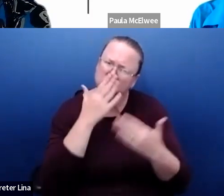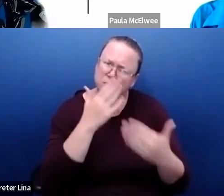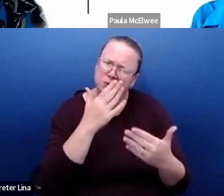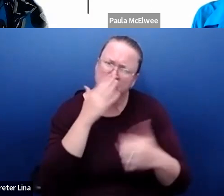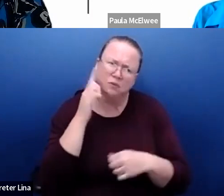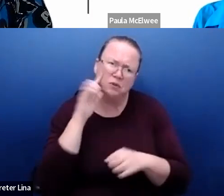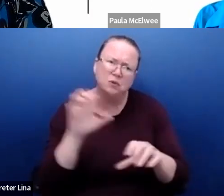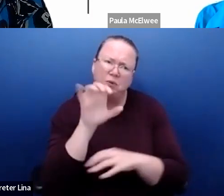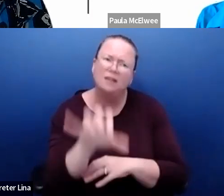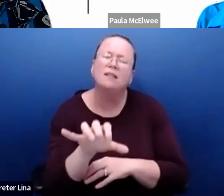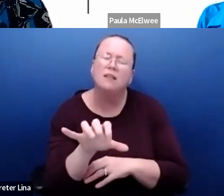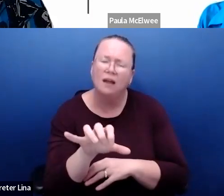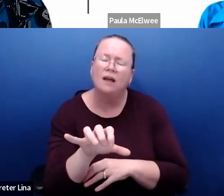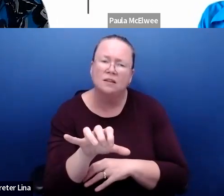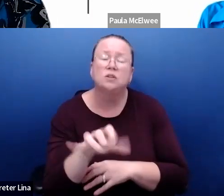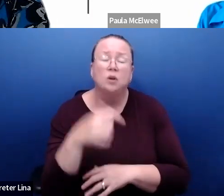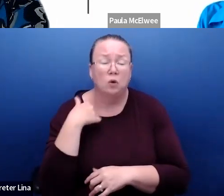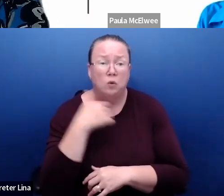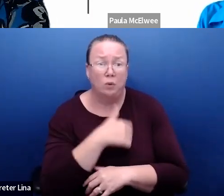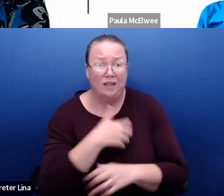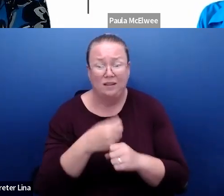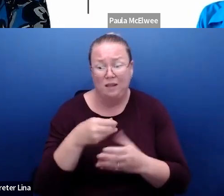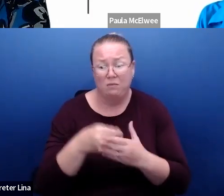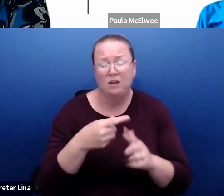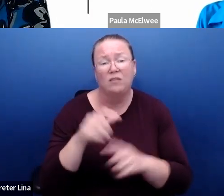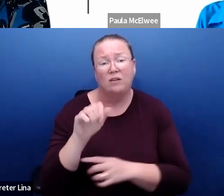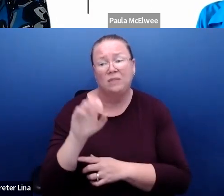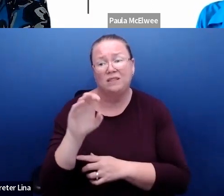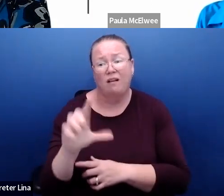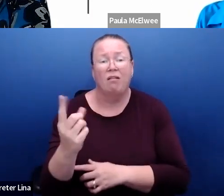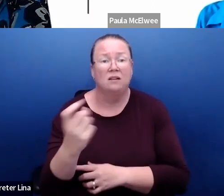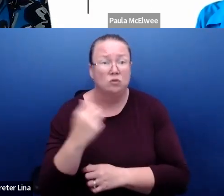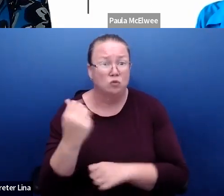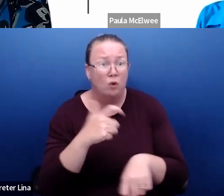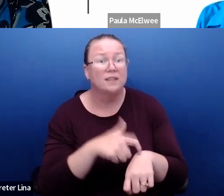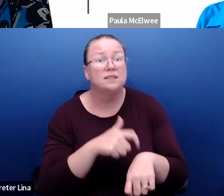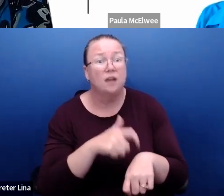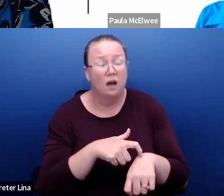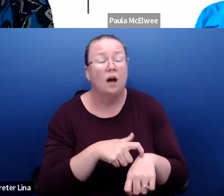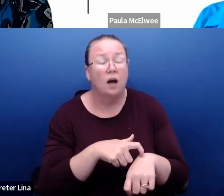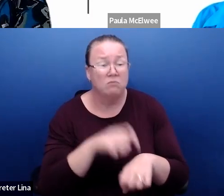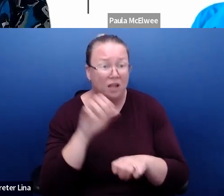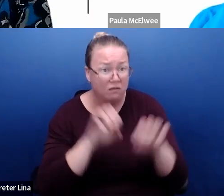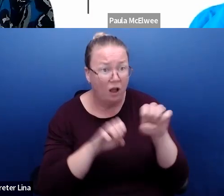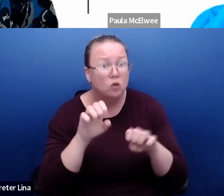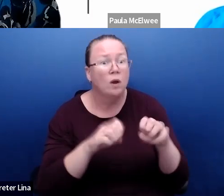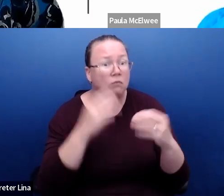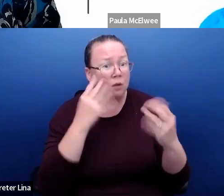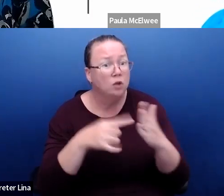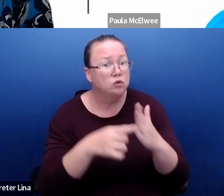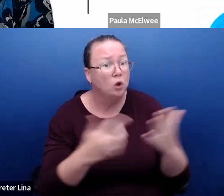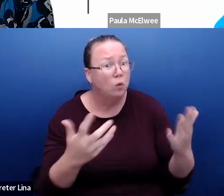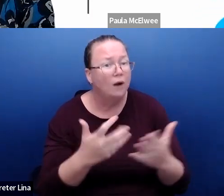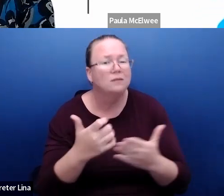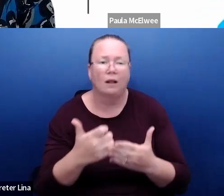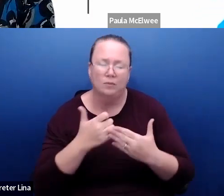doing that. We get our funding from ACL and they ask us all the time what our evaluation data shows, so it Yeah.